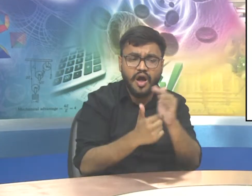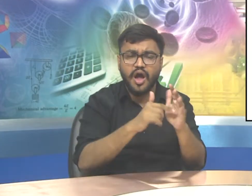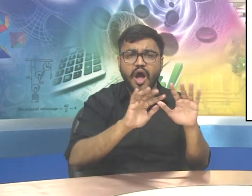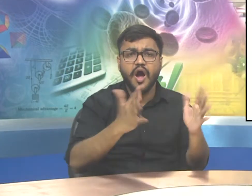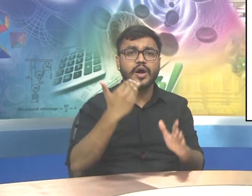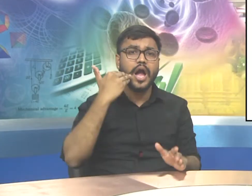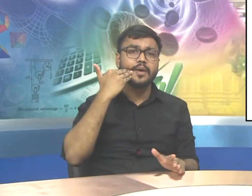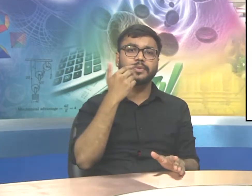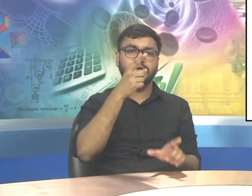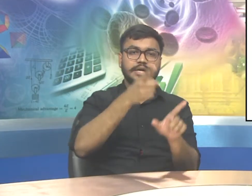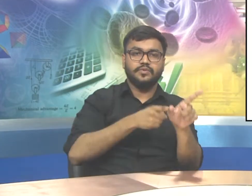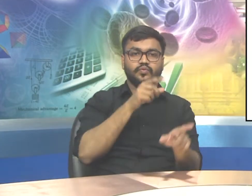About